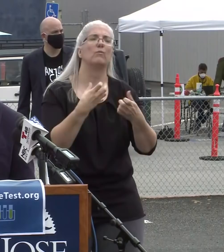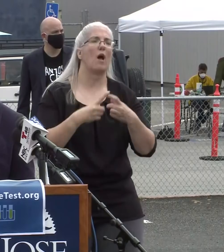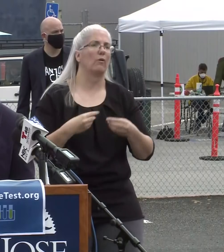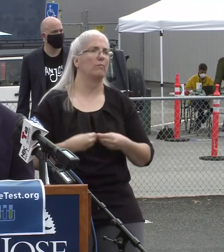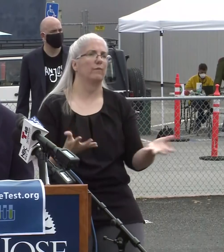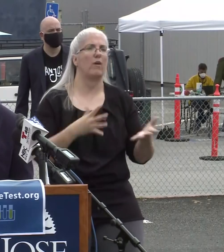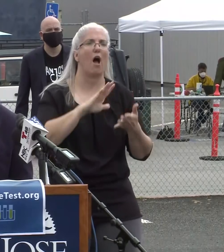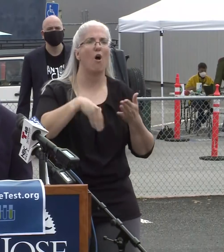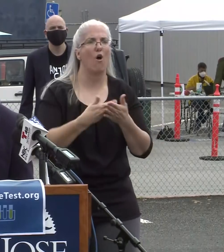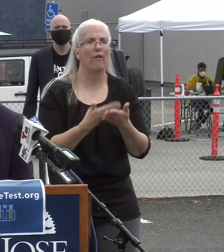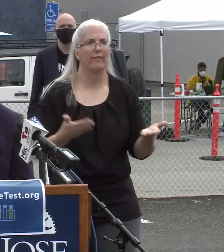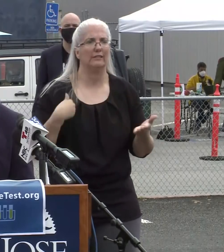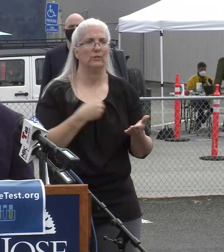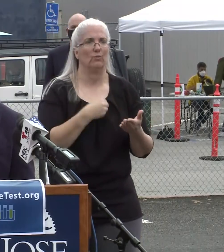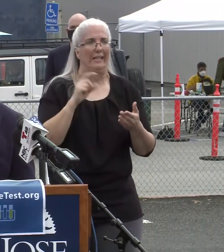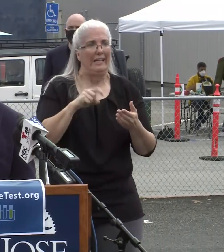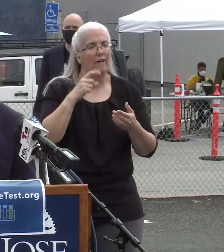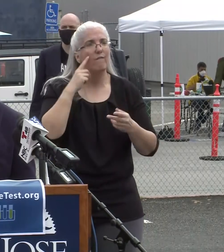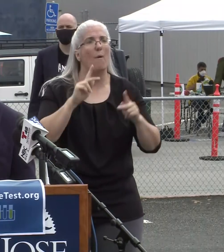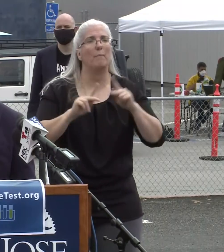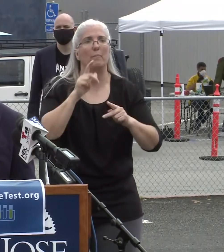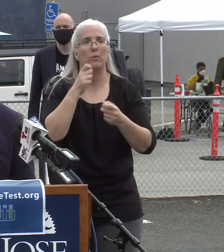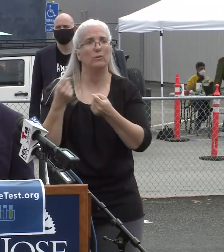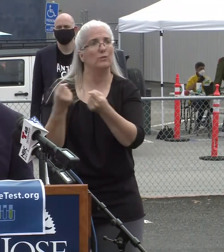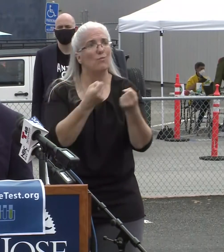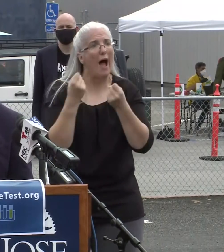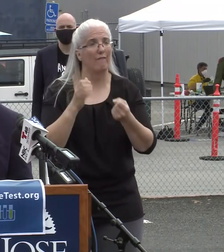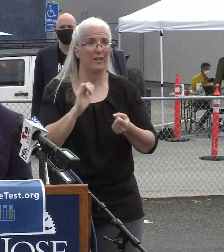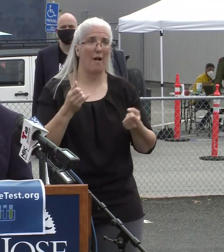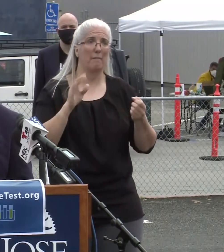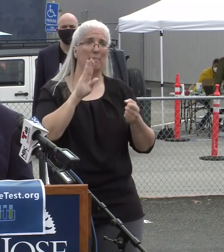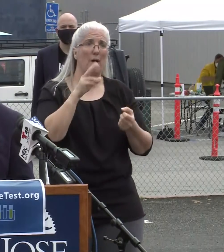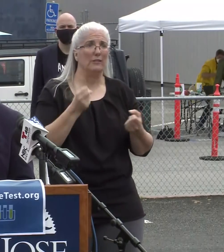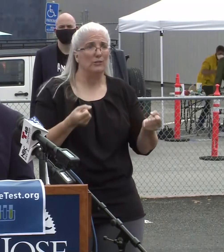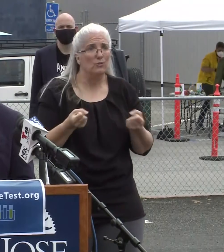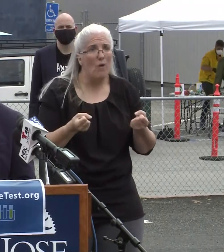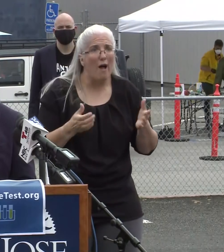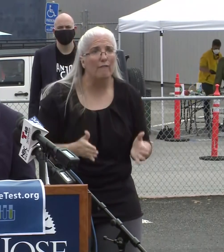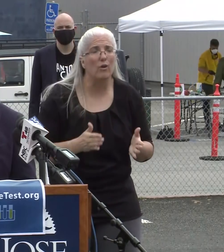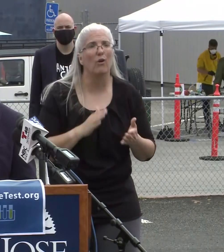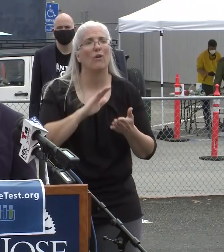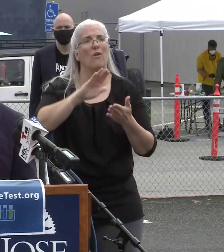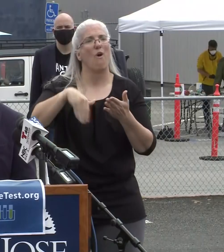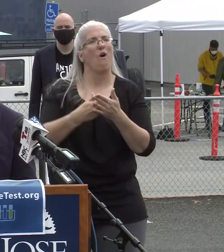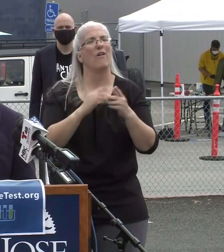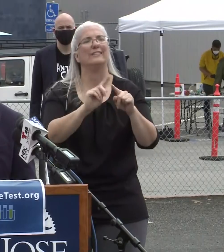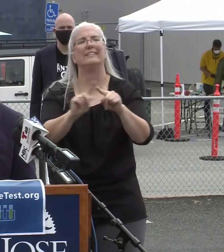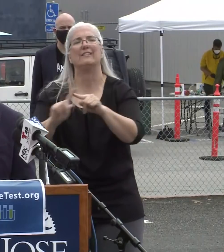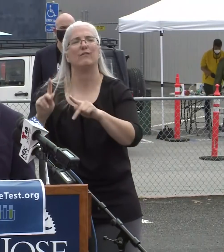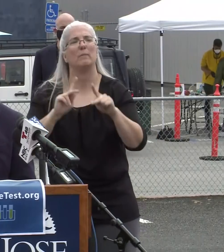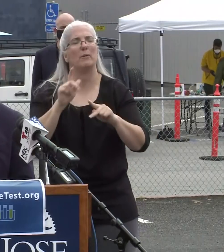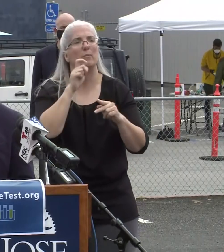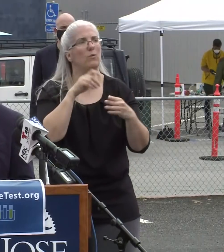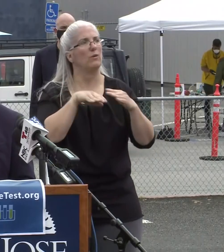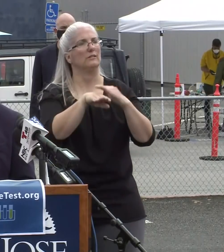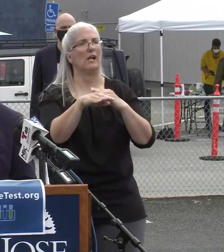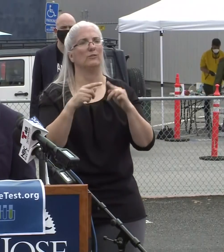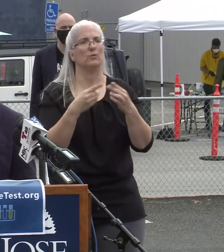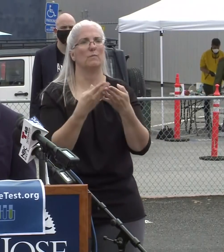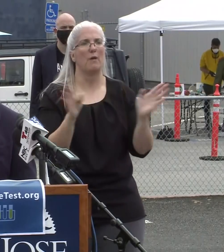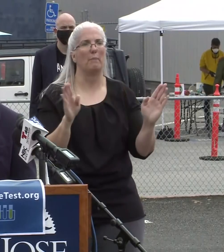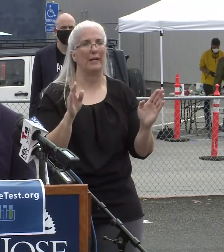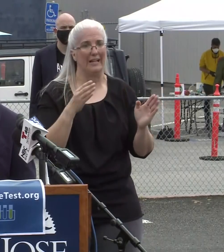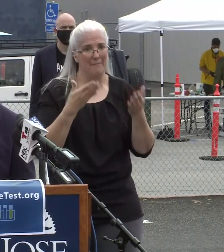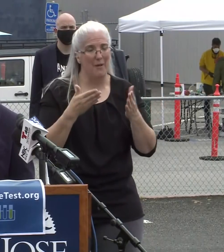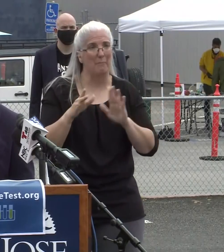people that are driving the buses, the first responders, all of those people we want to test because the likelihood of increased risk to